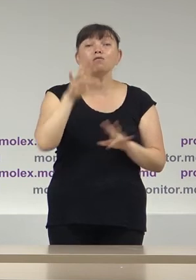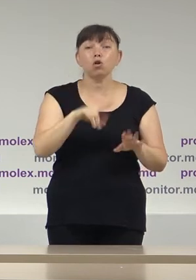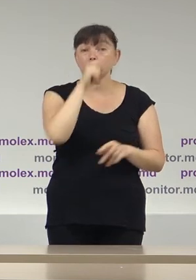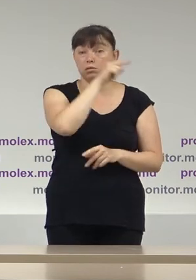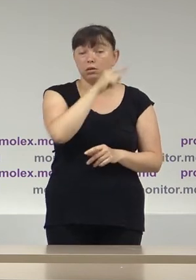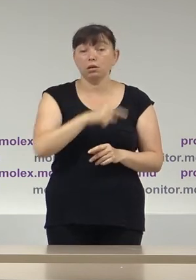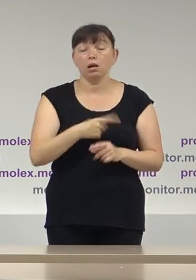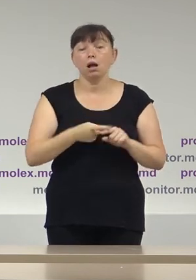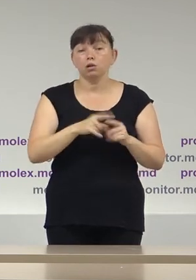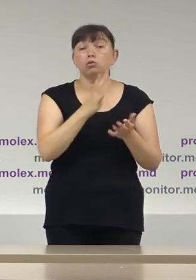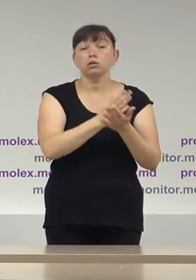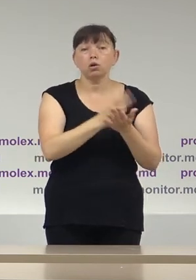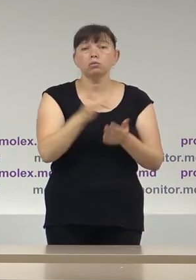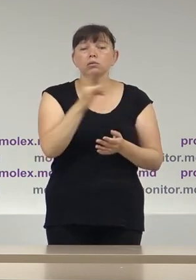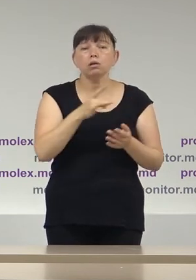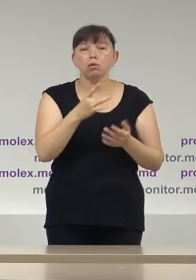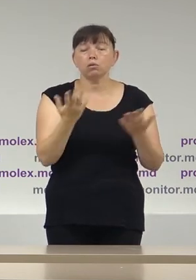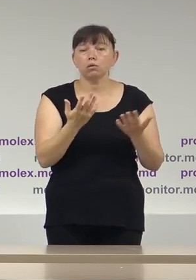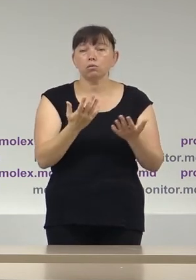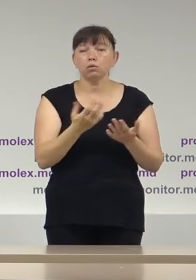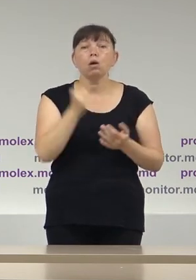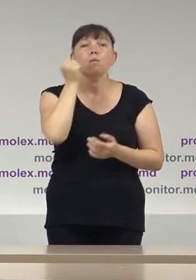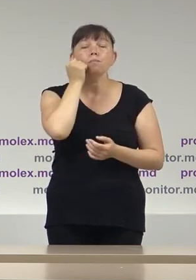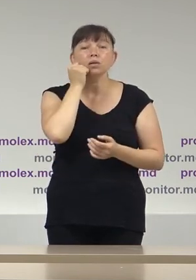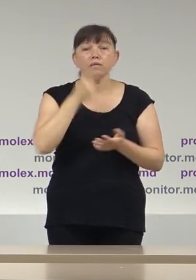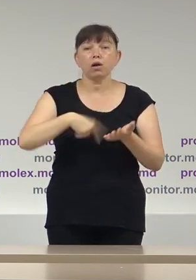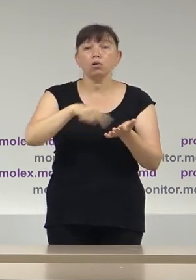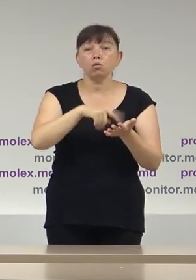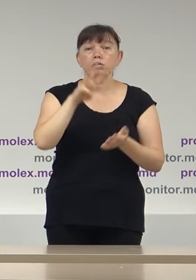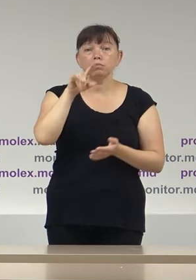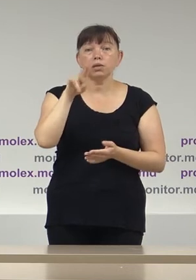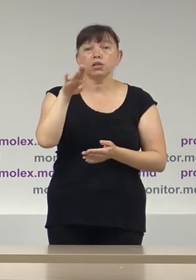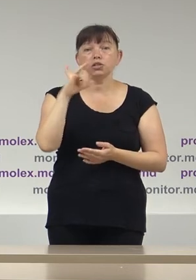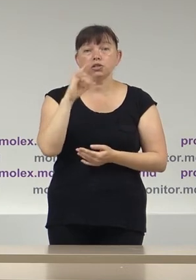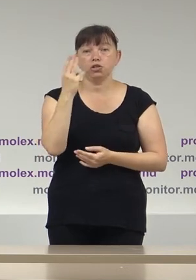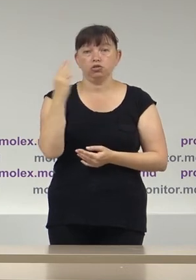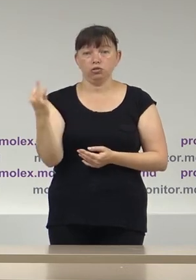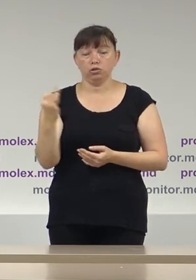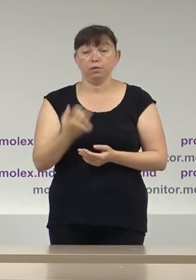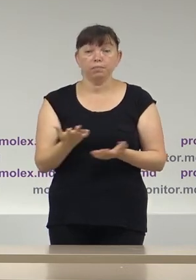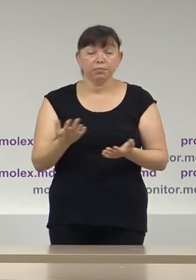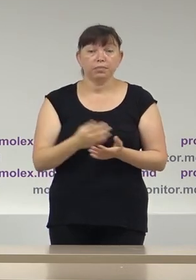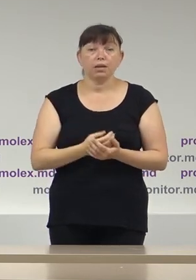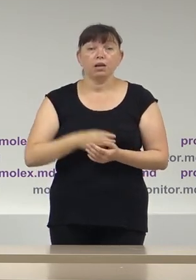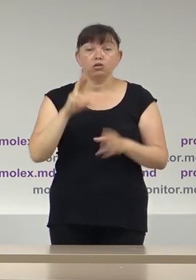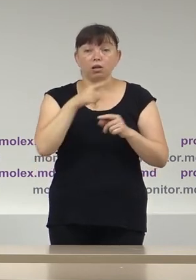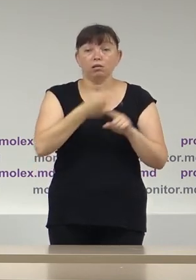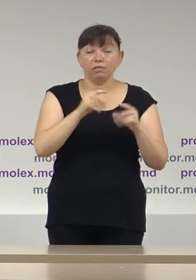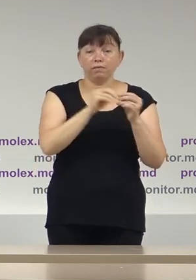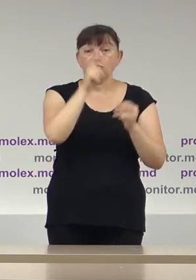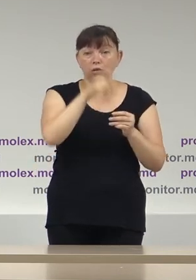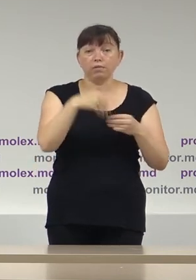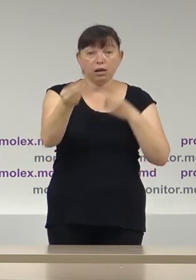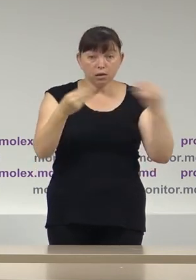by CEC as member of the Electoral Bureau of polling station number 241 in the Russian Federation, located in Moskova